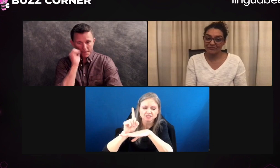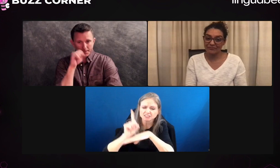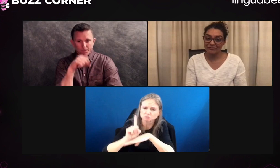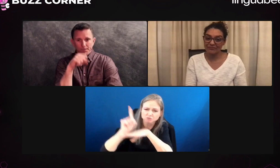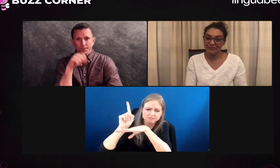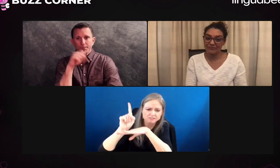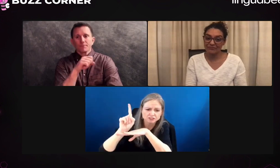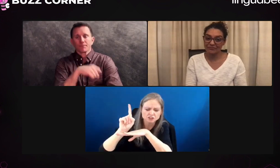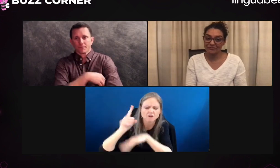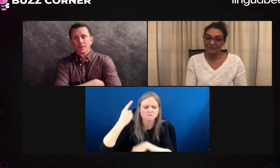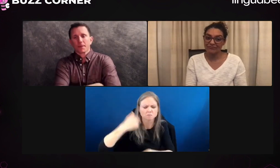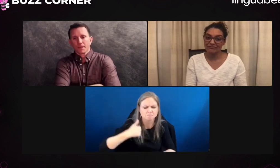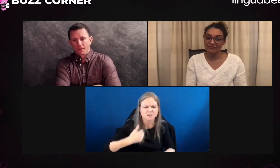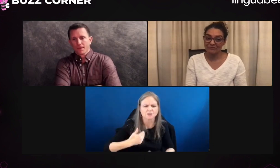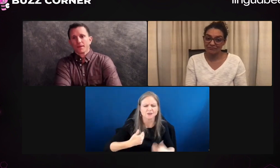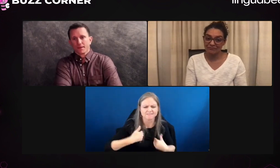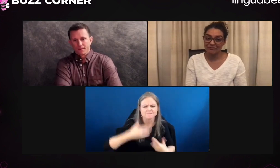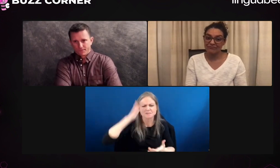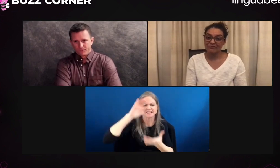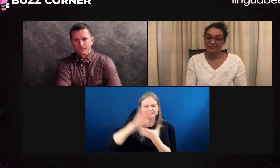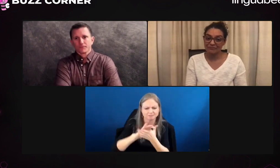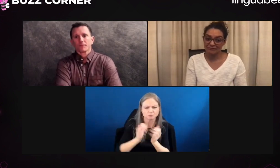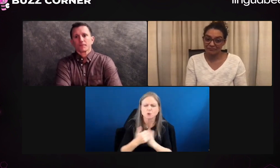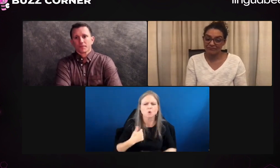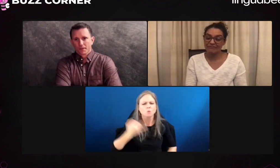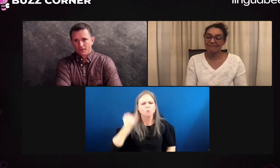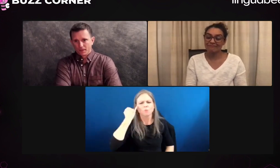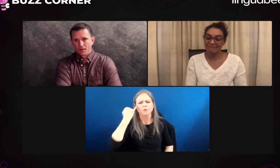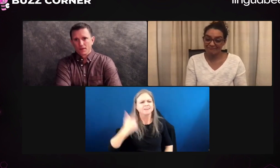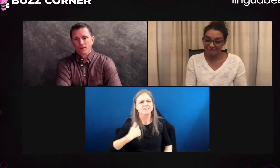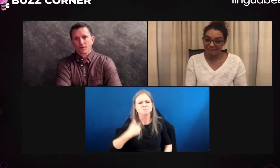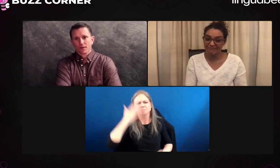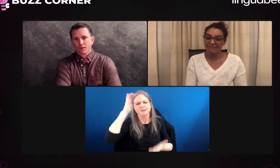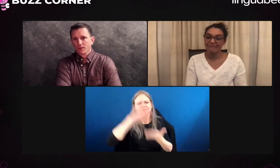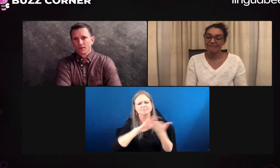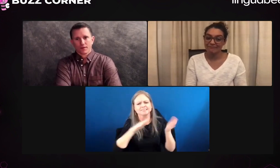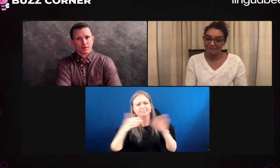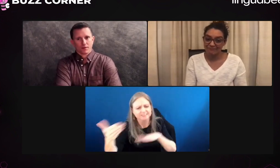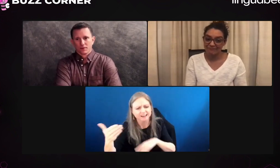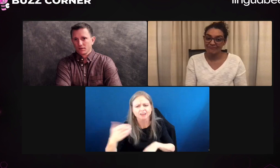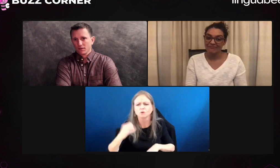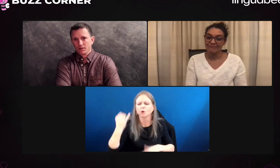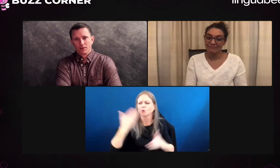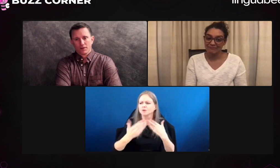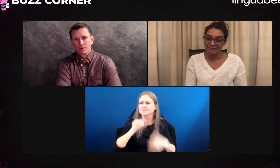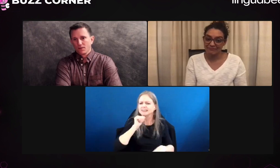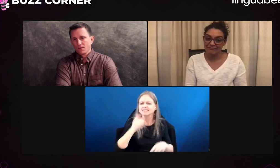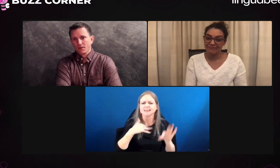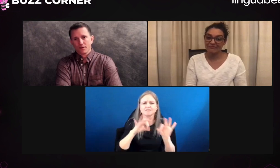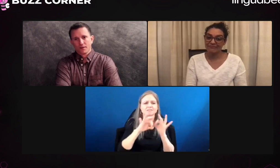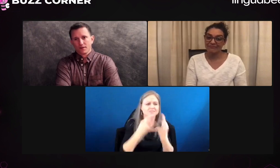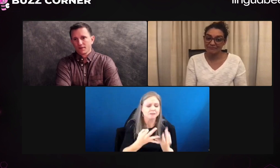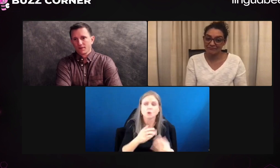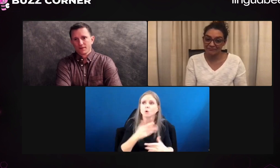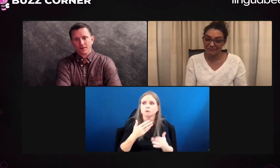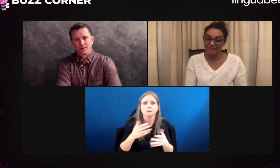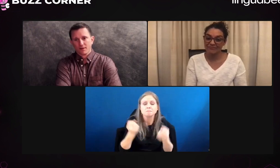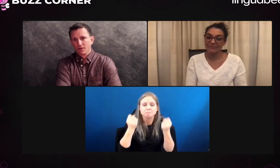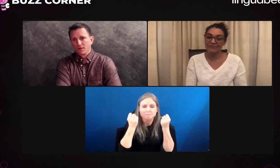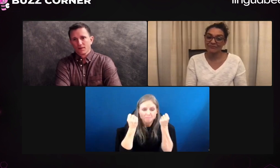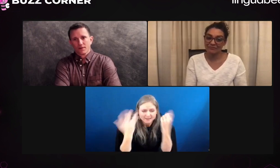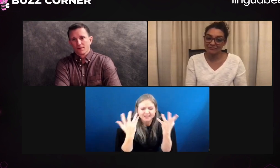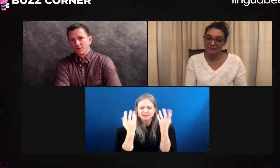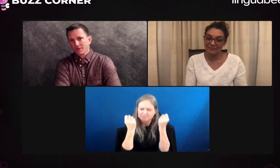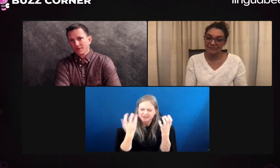there was a second person there. But this privilege, right? That was a privilege for me to have my husband there. Suppose my husband passes